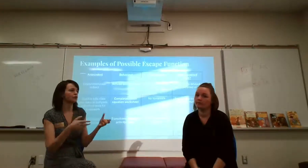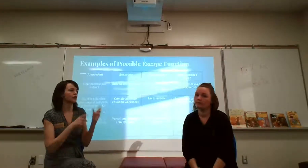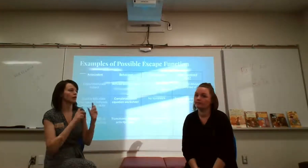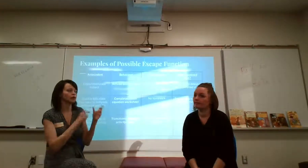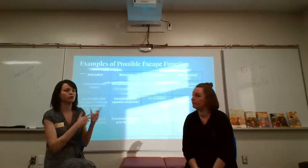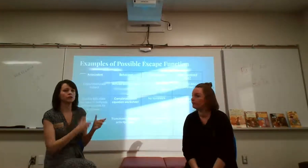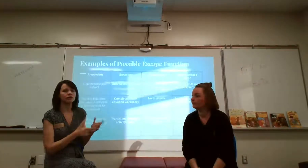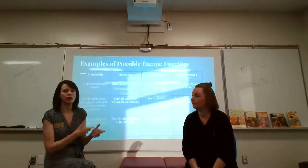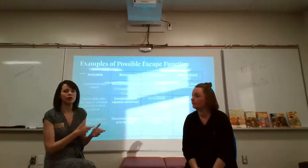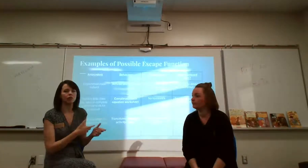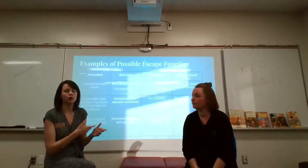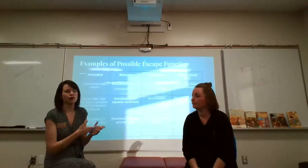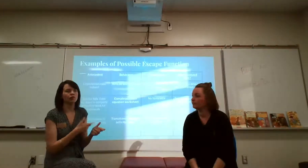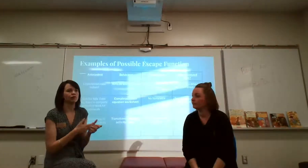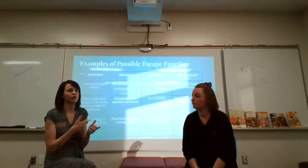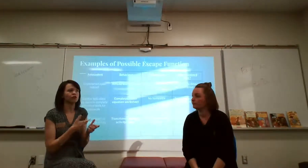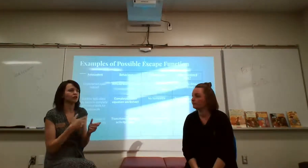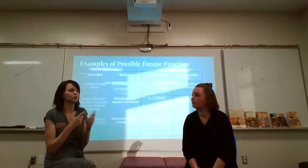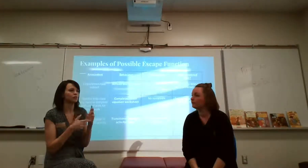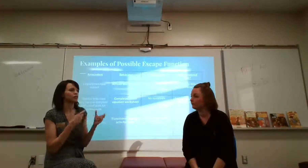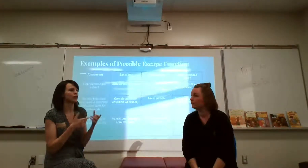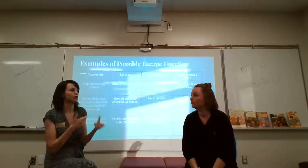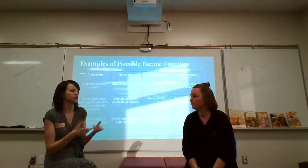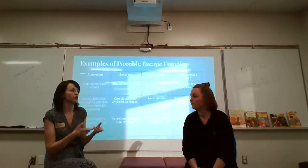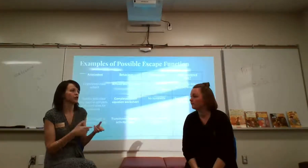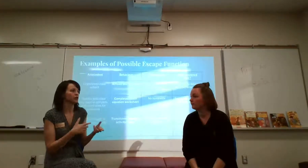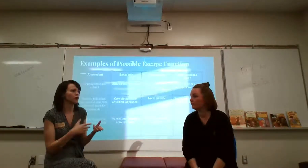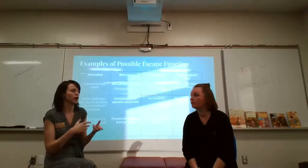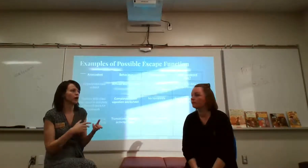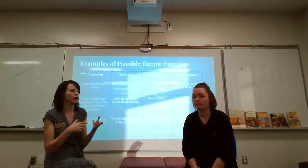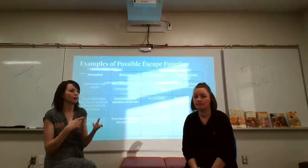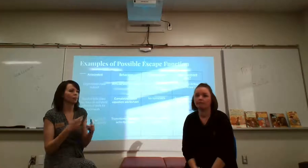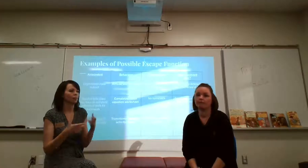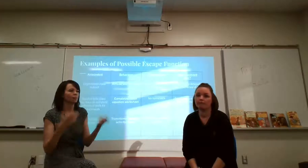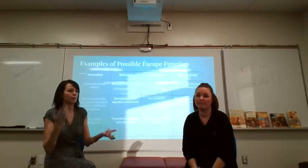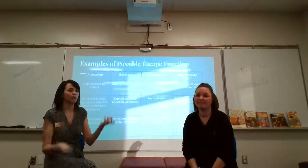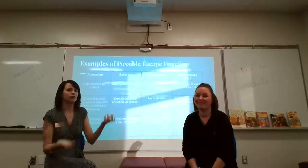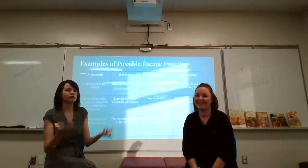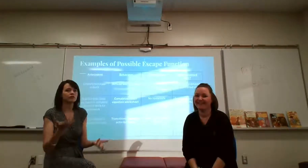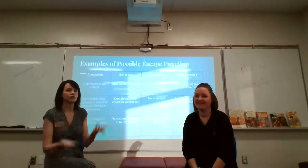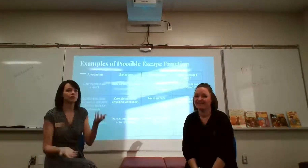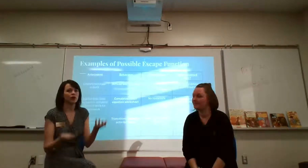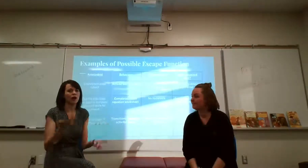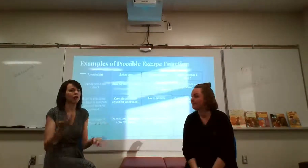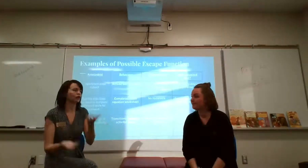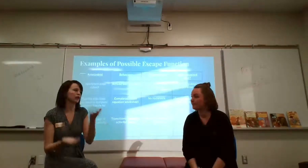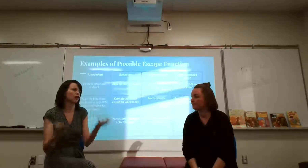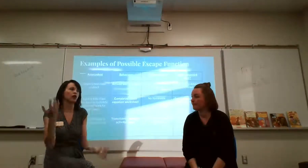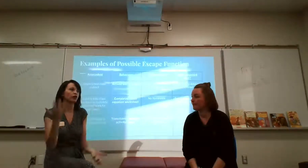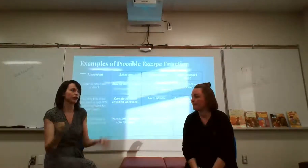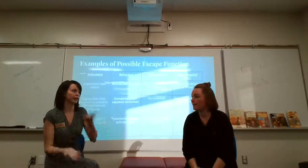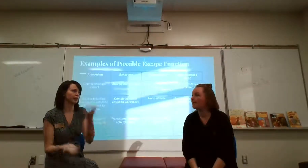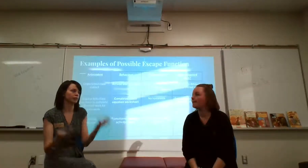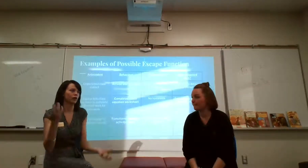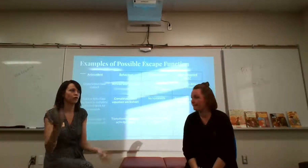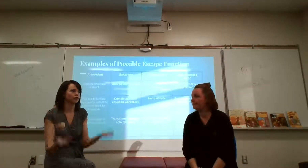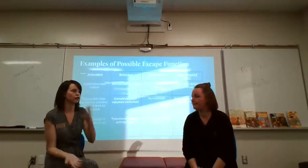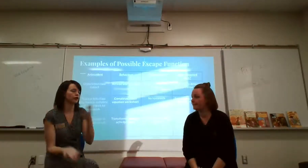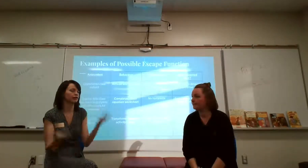that we do this with every function, is we're trying to show you that we use it for how we look at all learning, whether it's learning of a